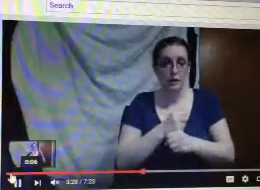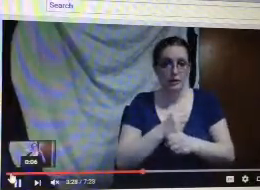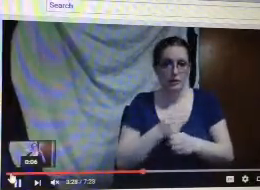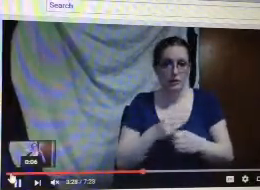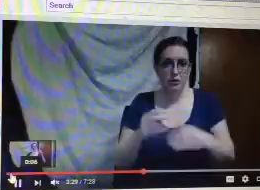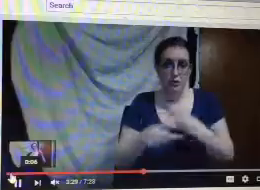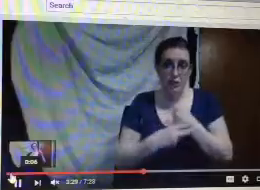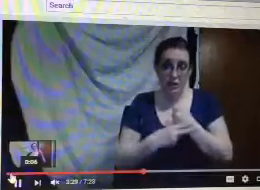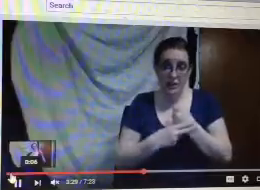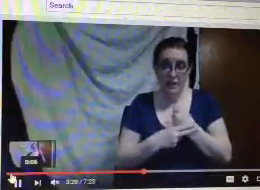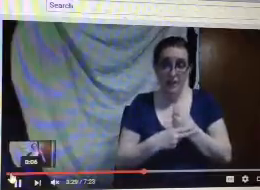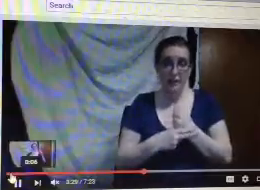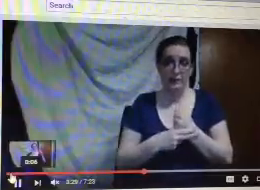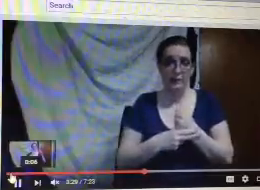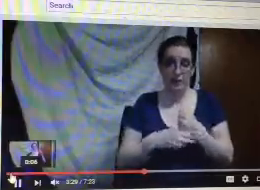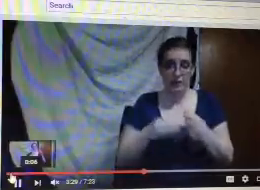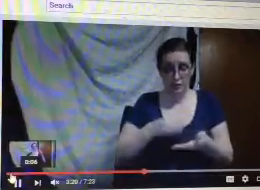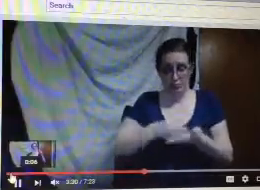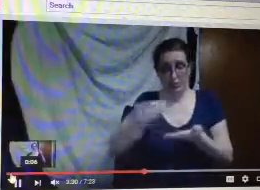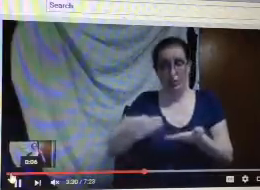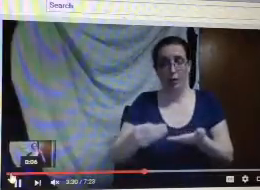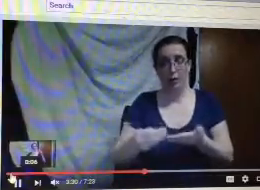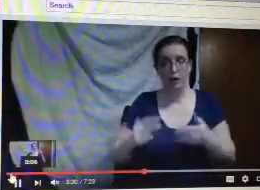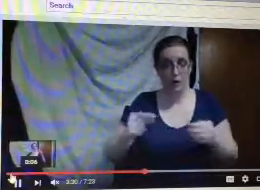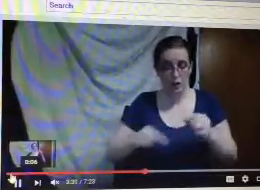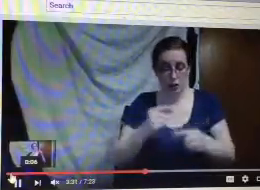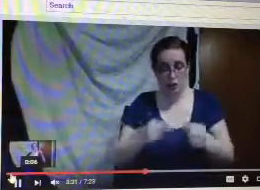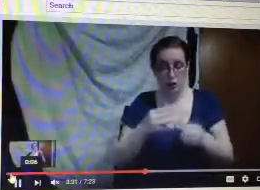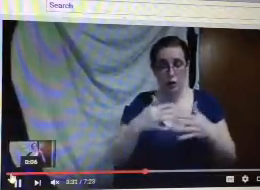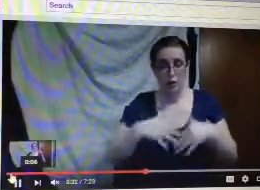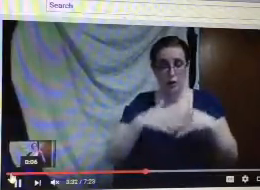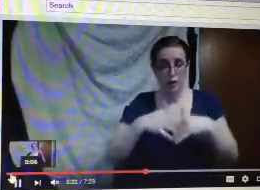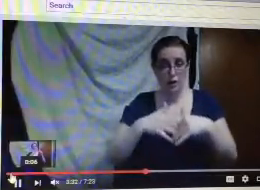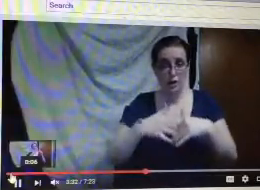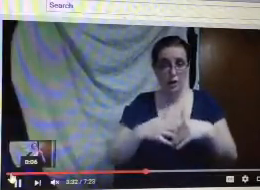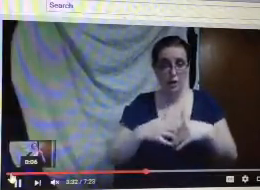So 1 year later, she saved her money